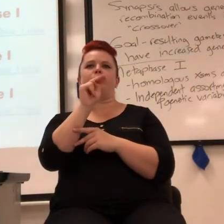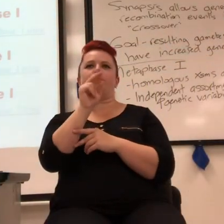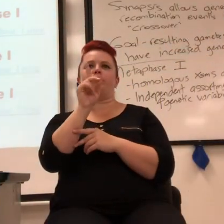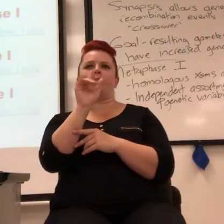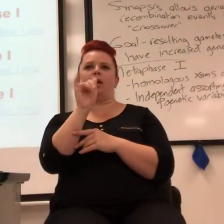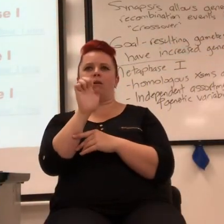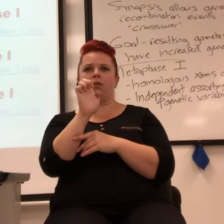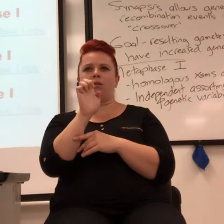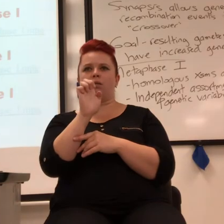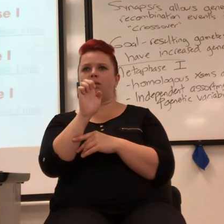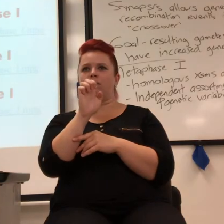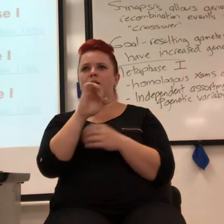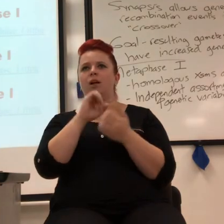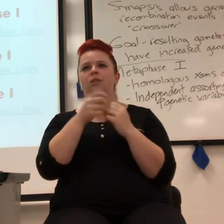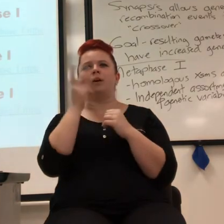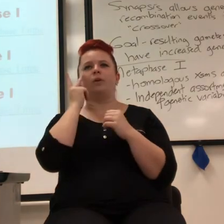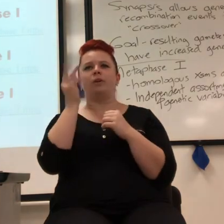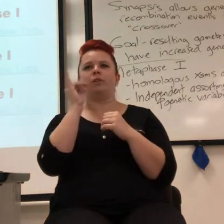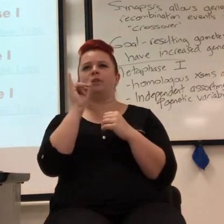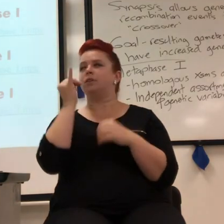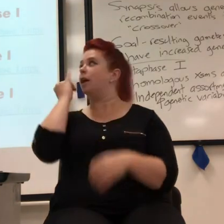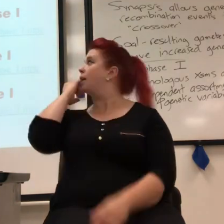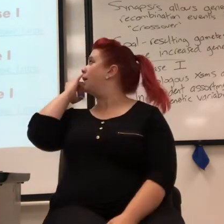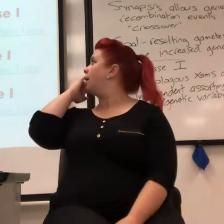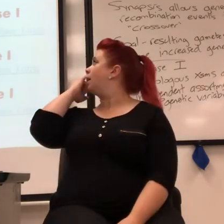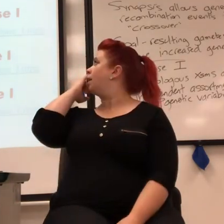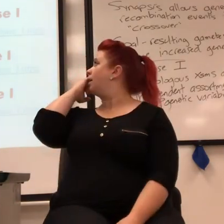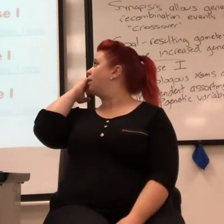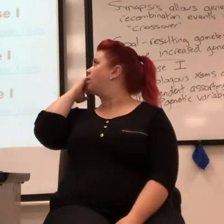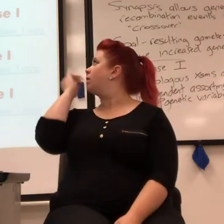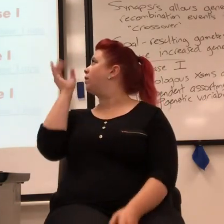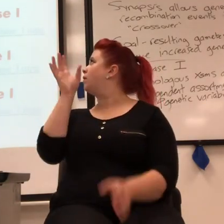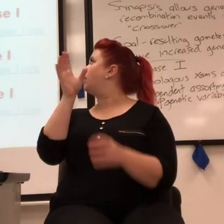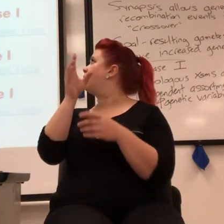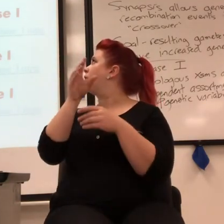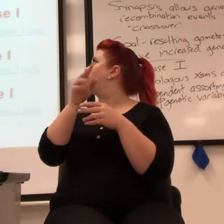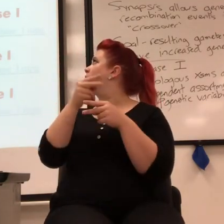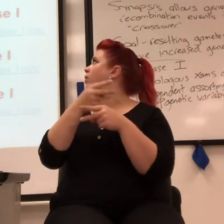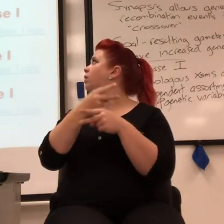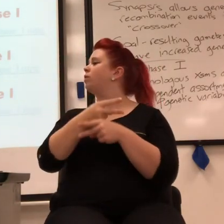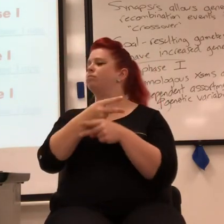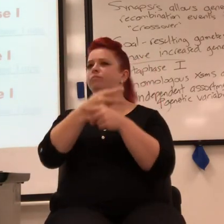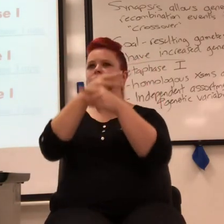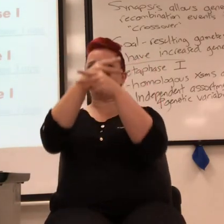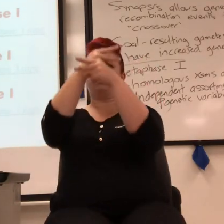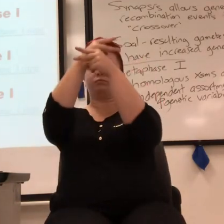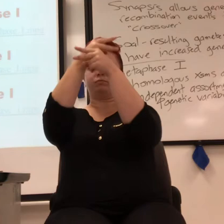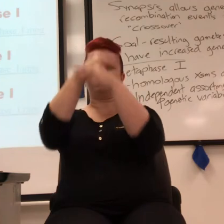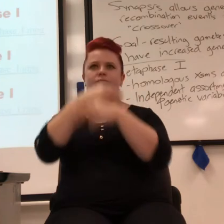look with the centrosomes on either side, quote unquote.